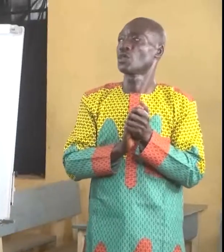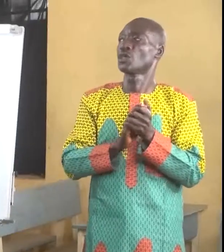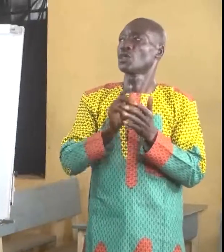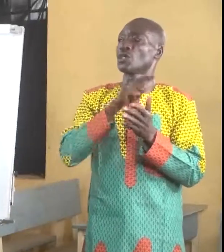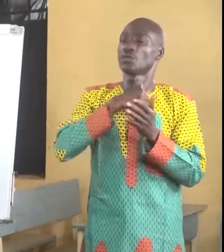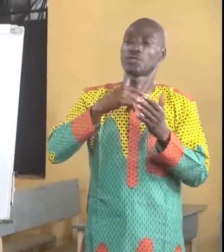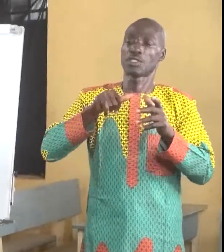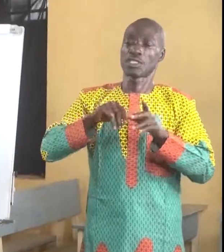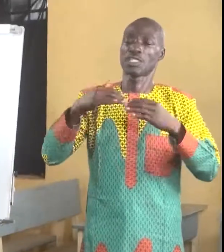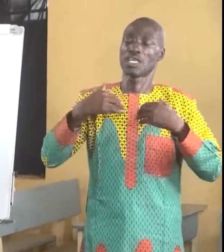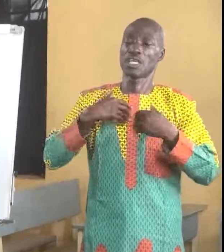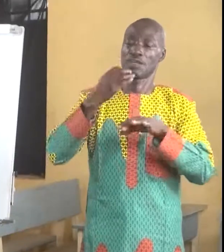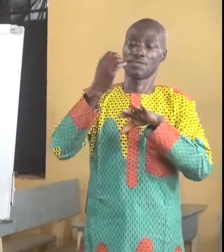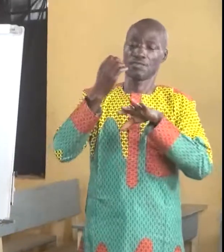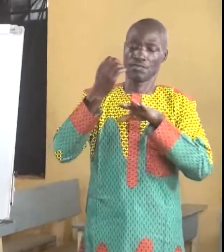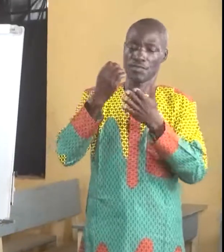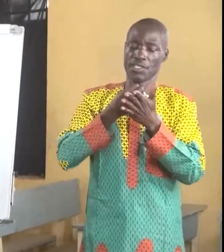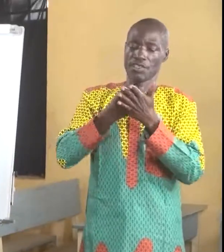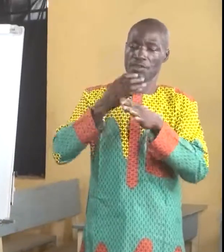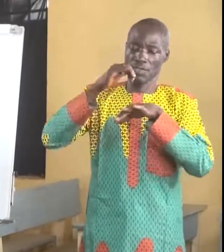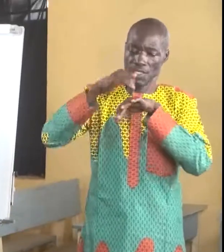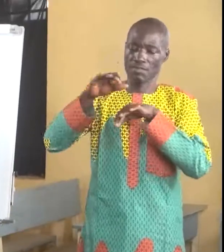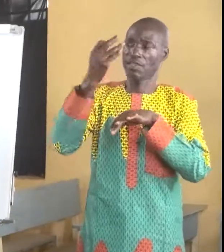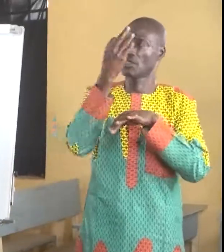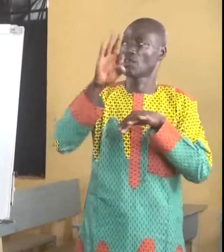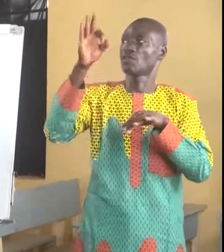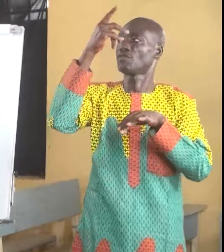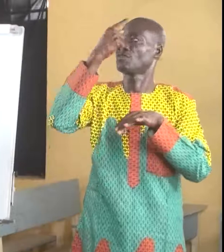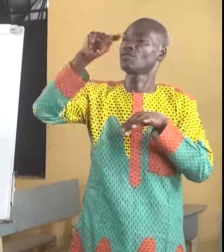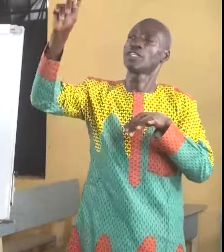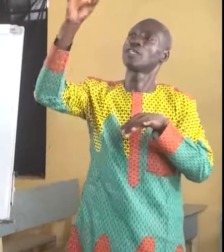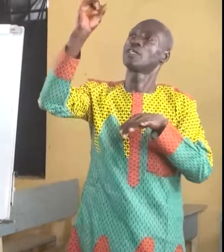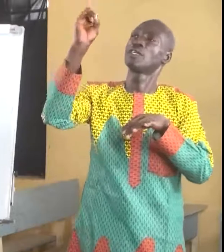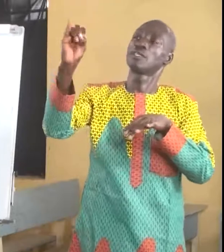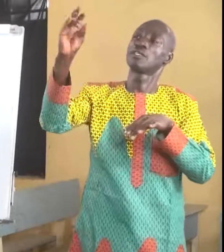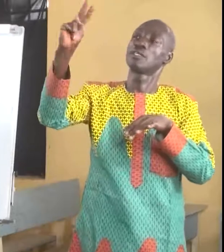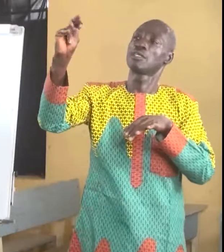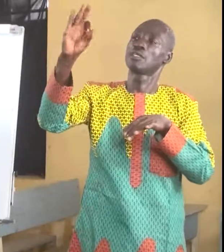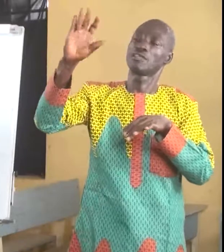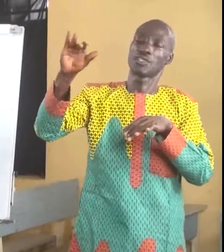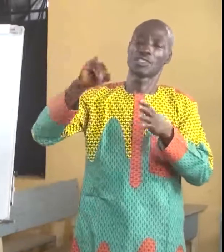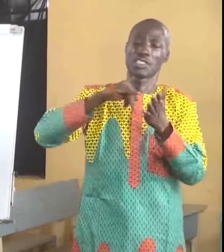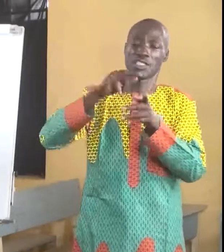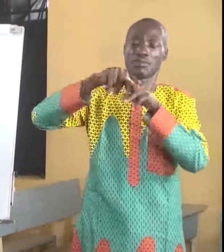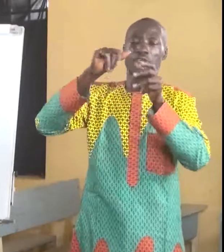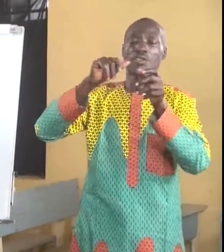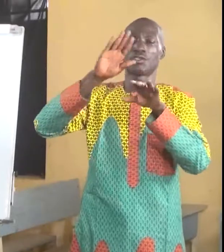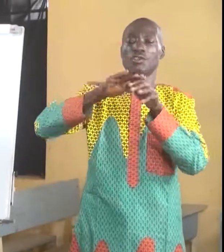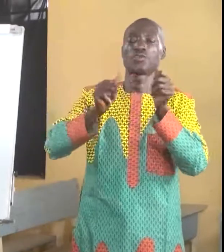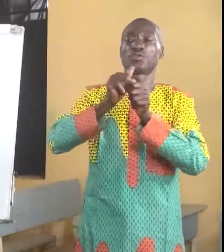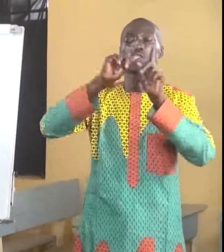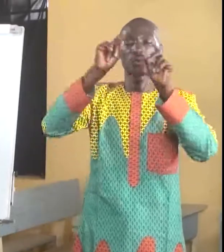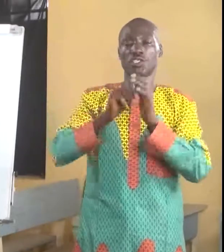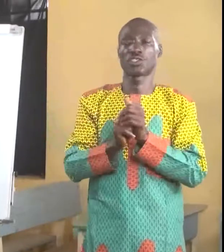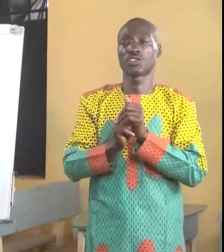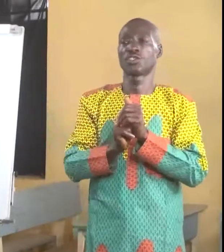have economic effects of inflation. All these come in your exam, depending on how the examiner wants to put it. So I will still want us to